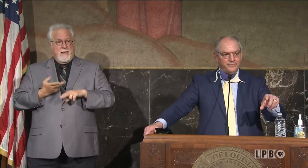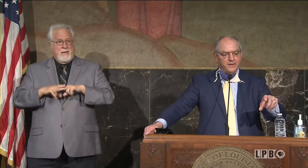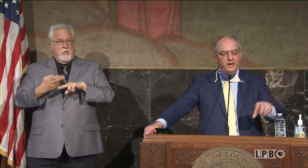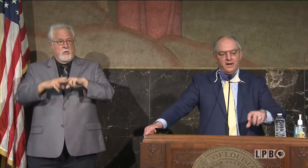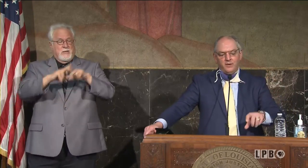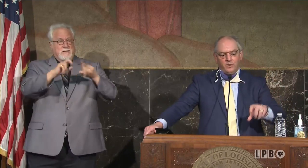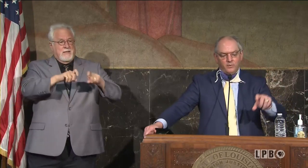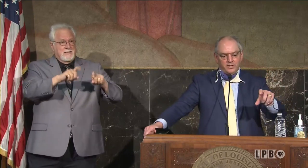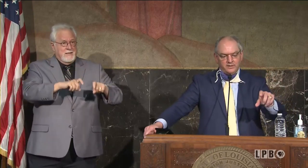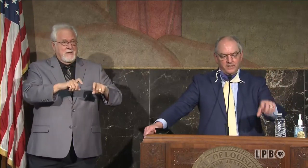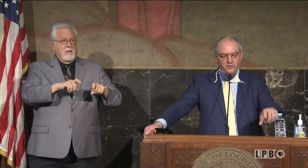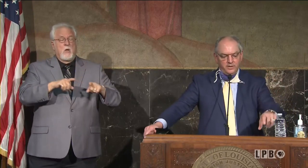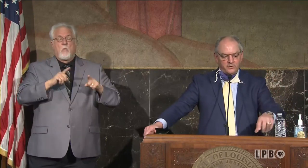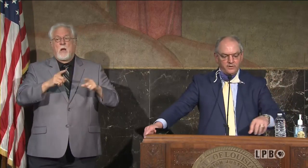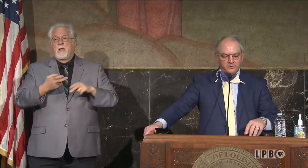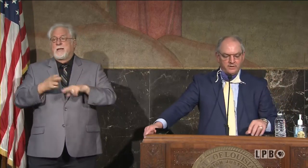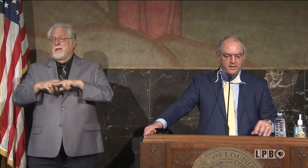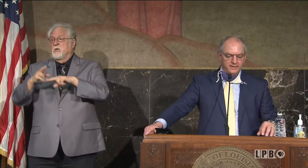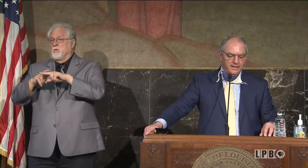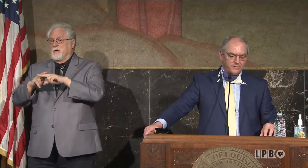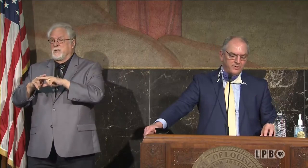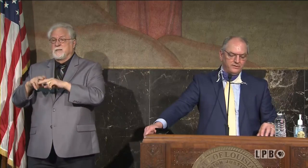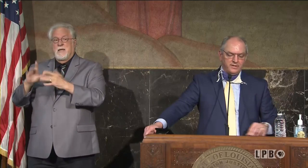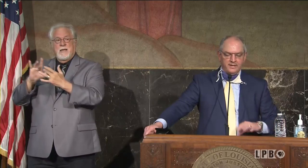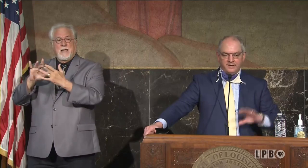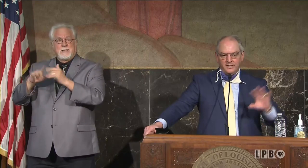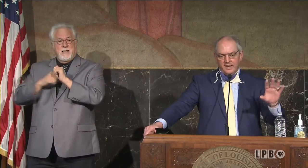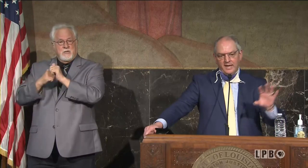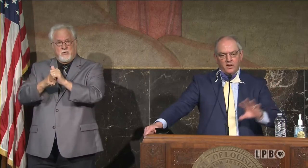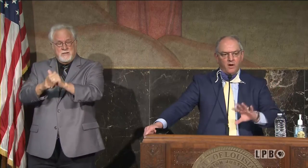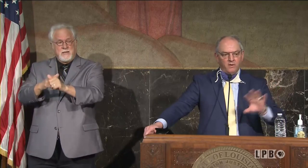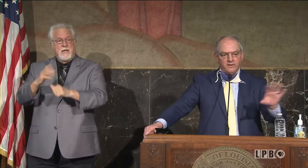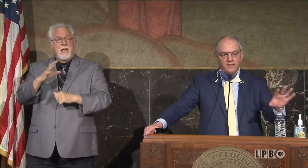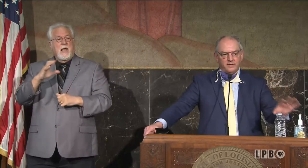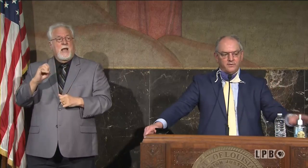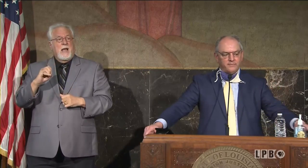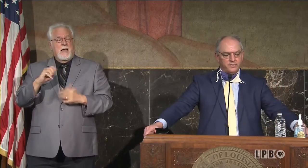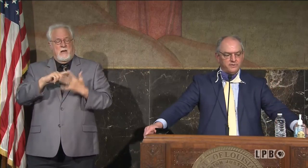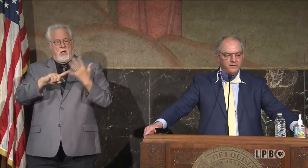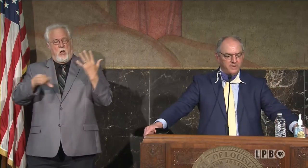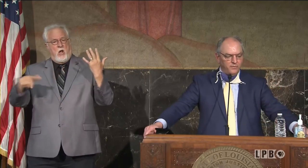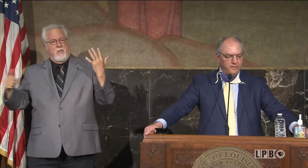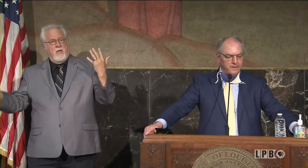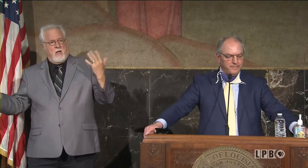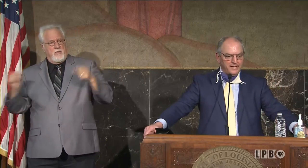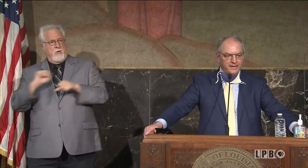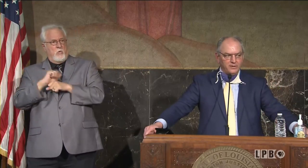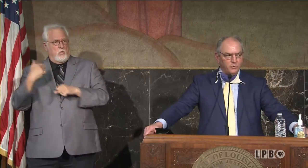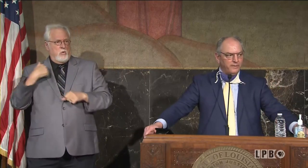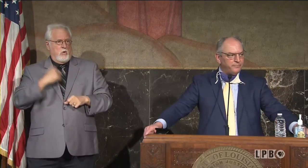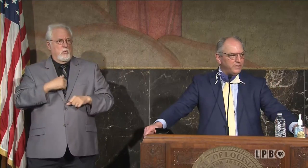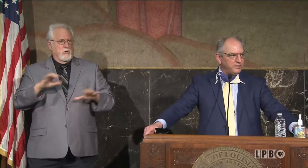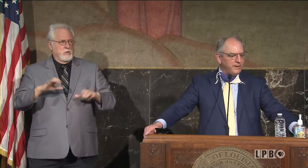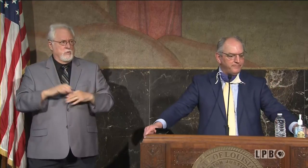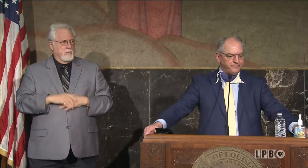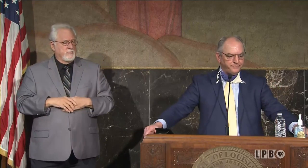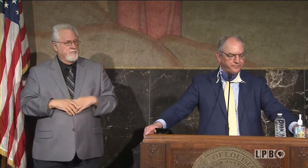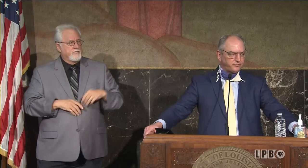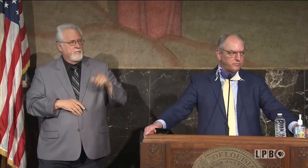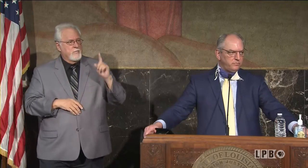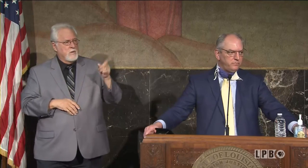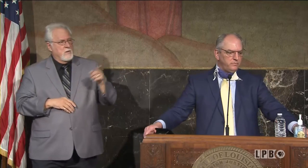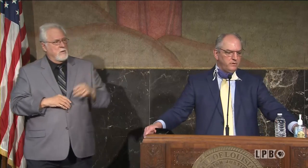testing, while we continue to increase our contact tracing and all of the other efforts that we've been making as well. Yes,